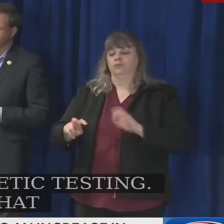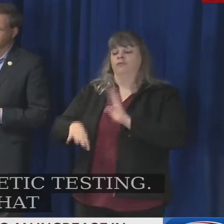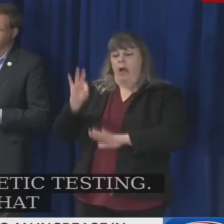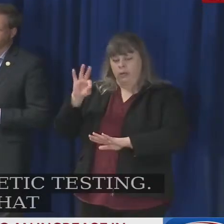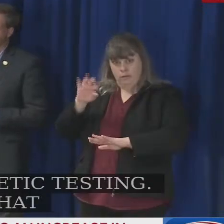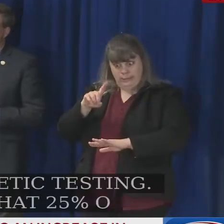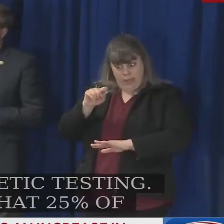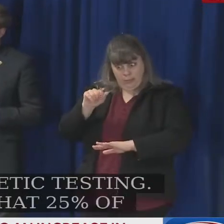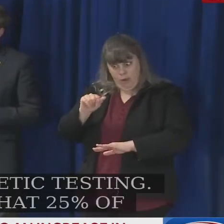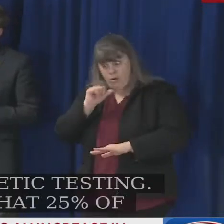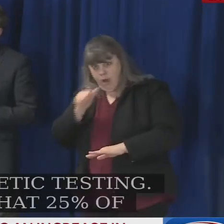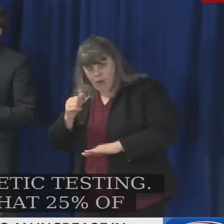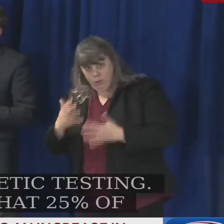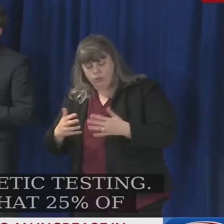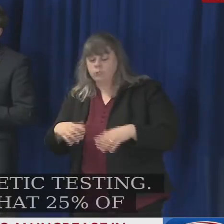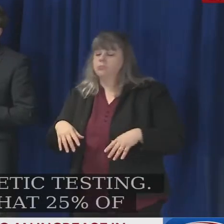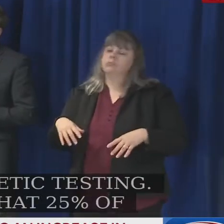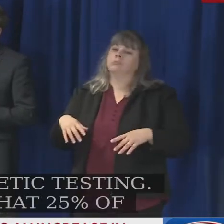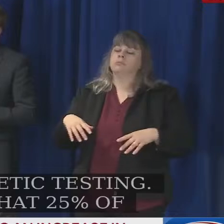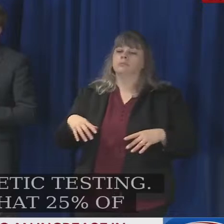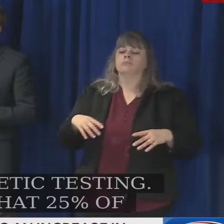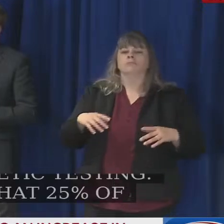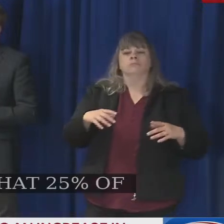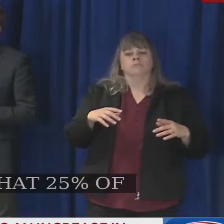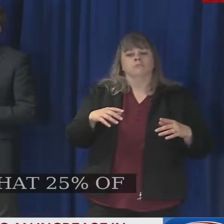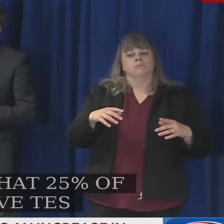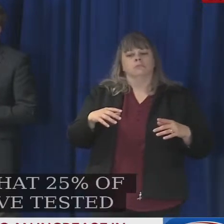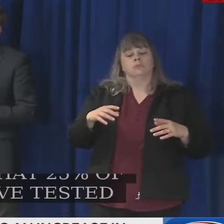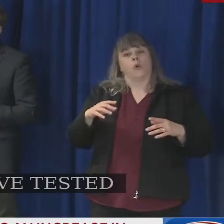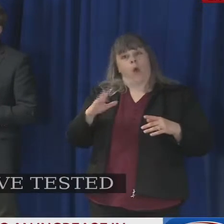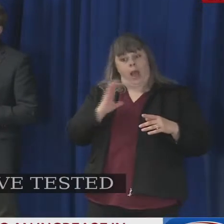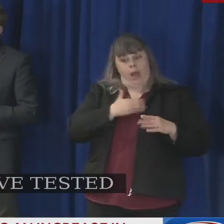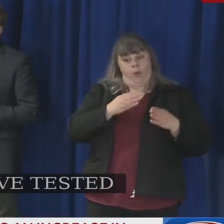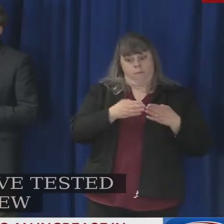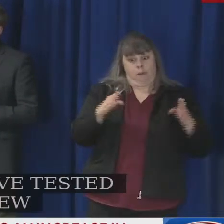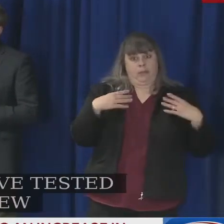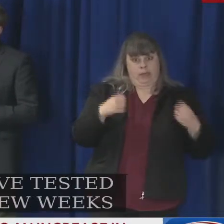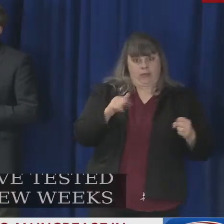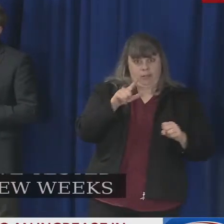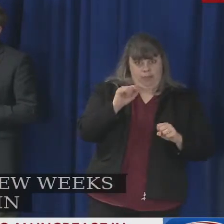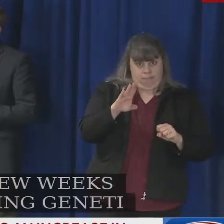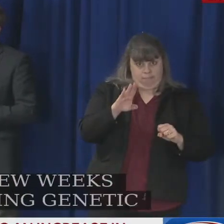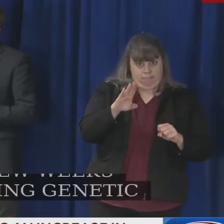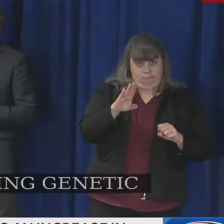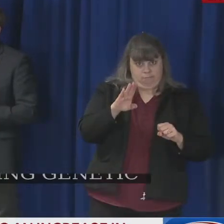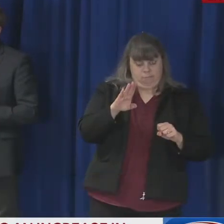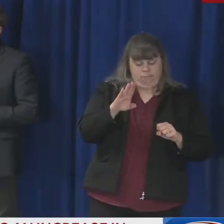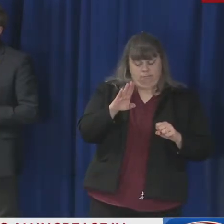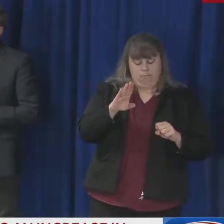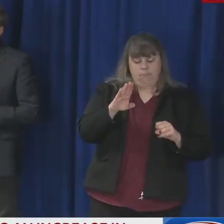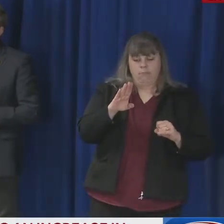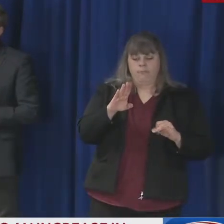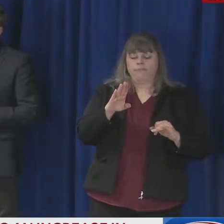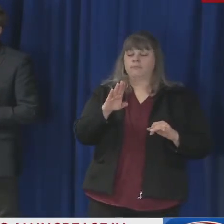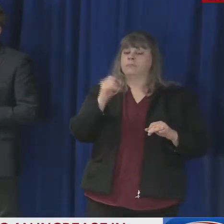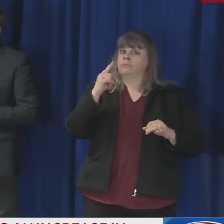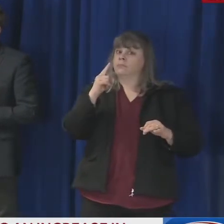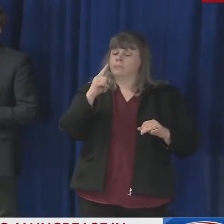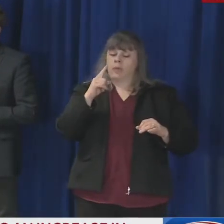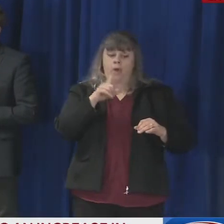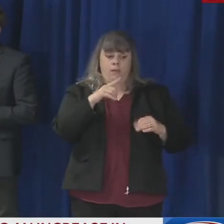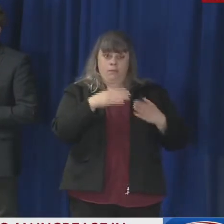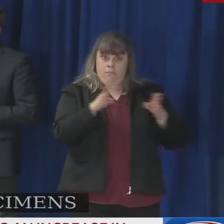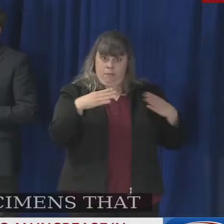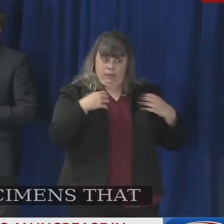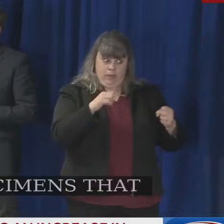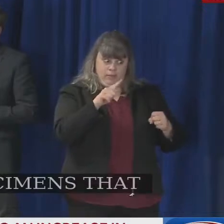sequencing. That includes specimens that test positive in our public health laboratory. In fact, every specimen that is tested in our public health laboratory